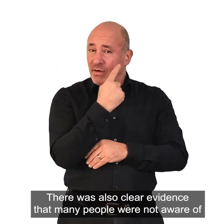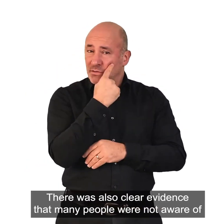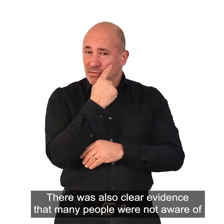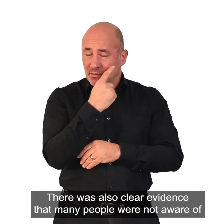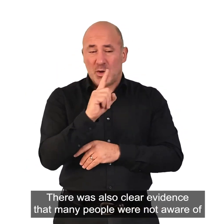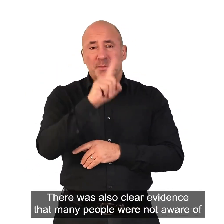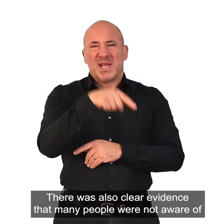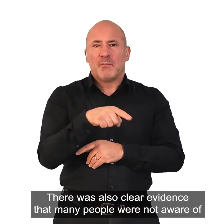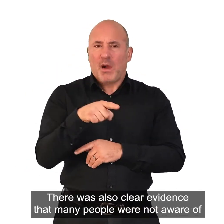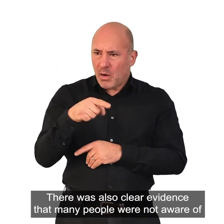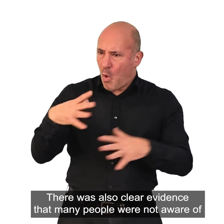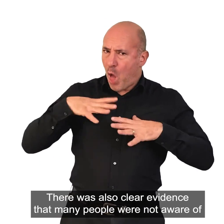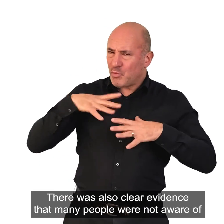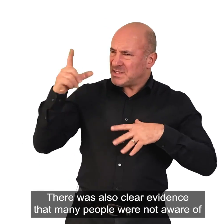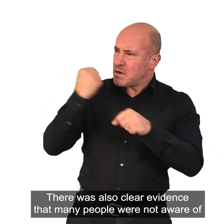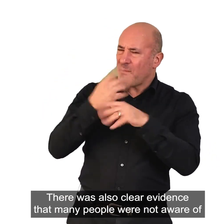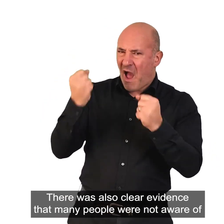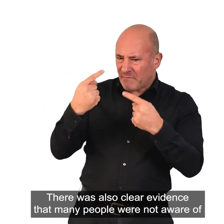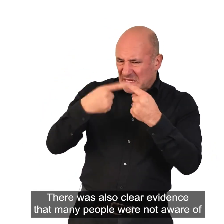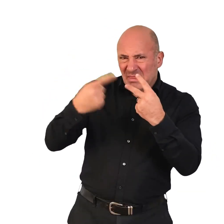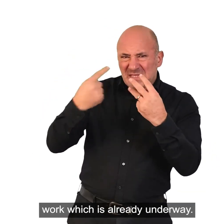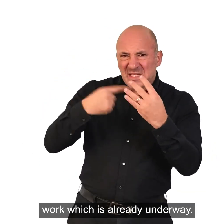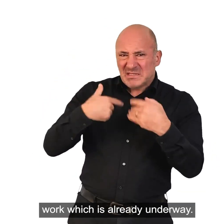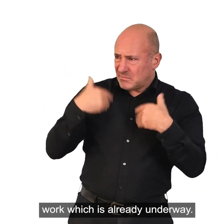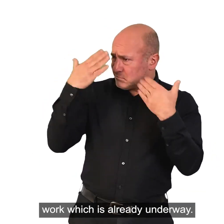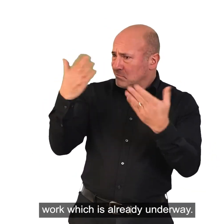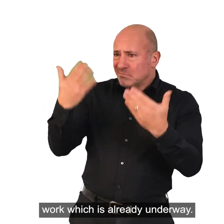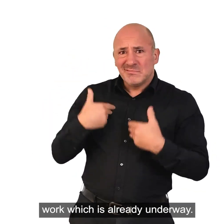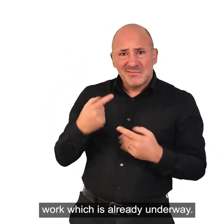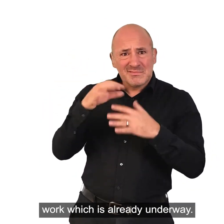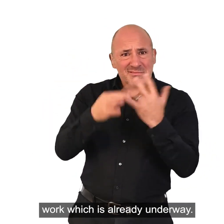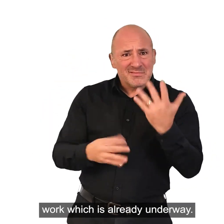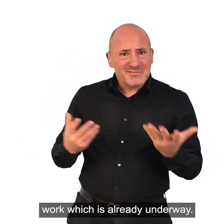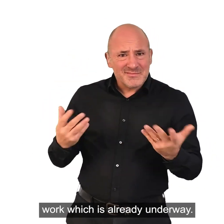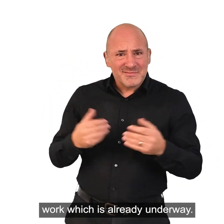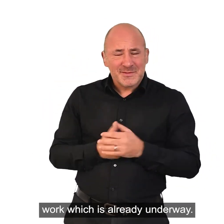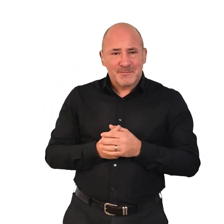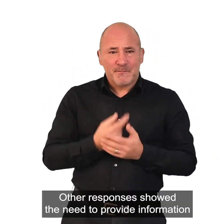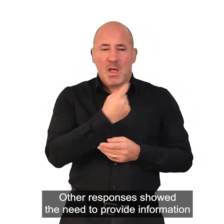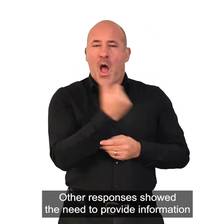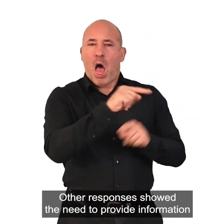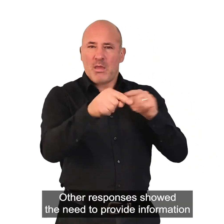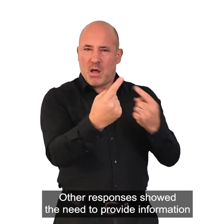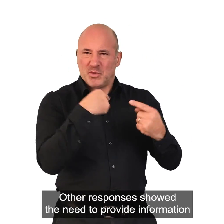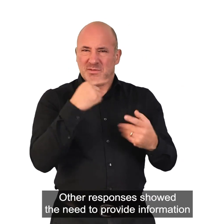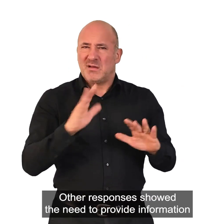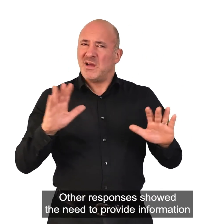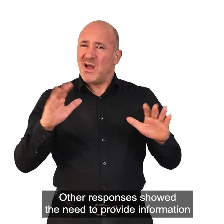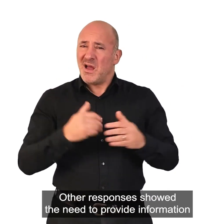There was also clear evidence that many people were not aware of work which is already underway. Other responses showed